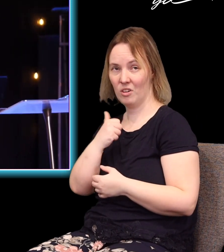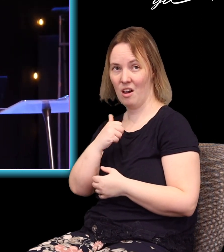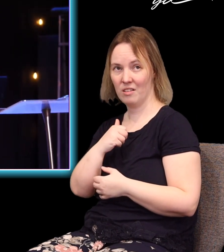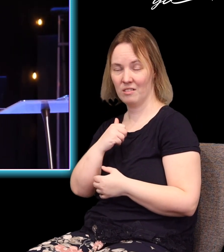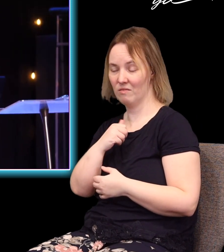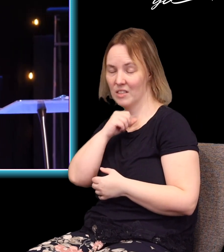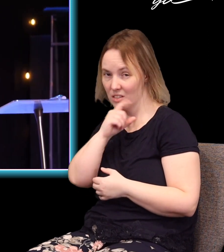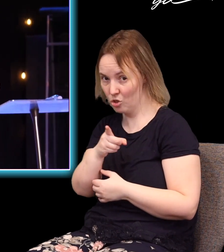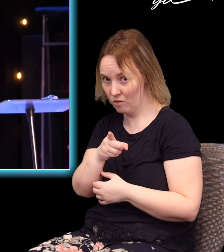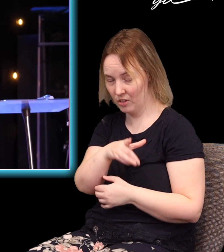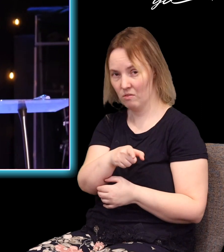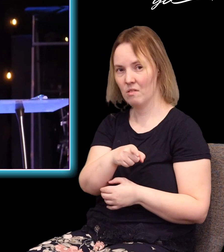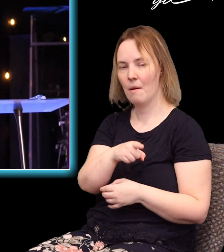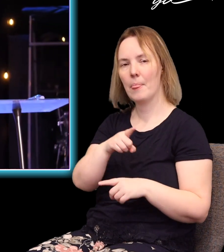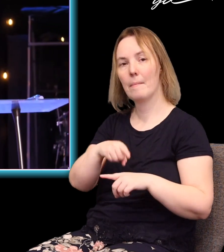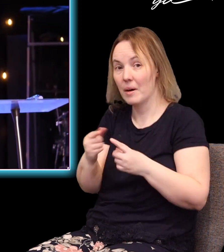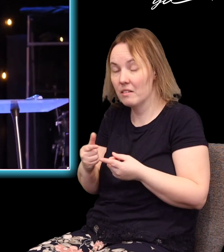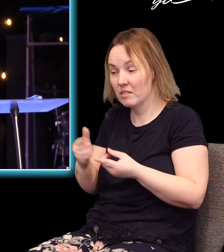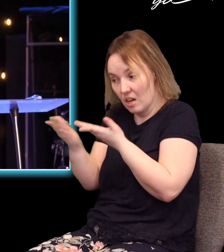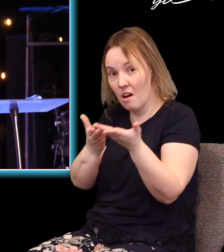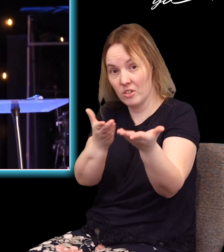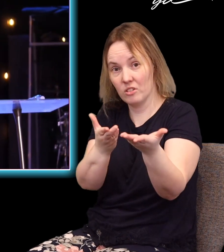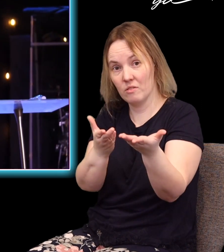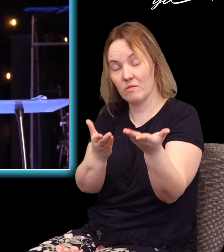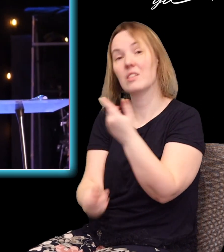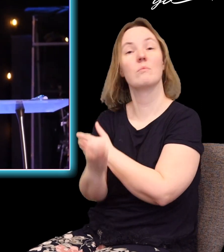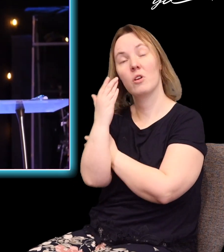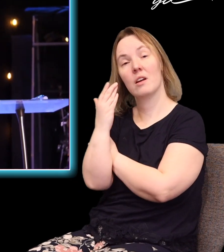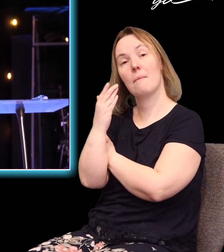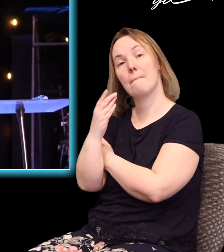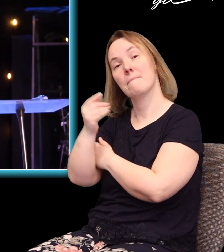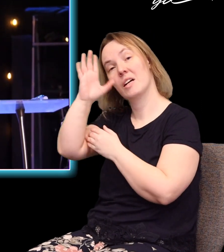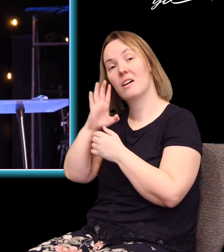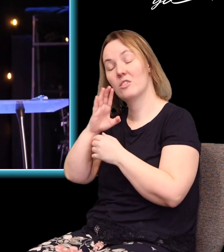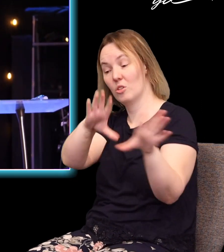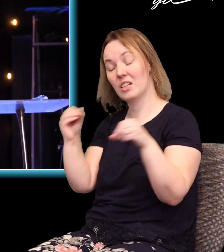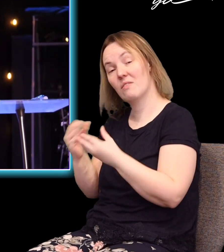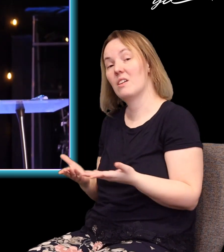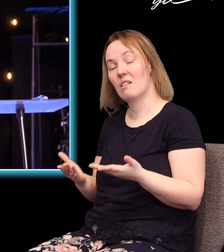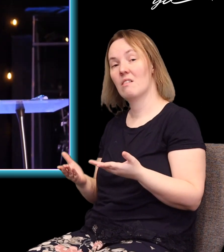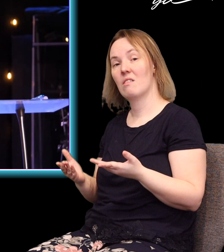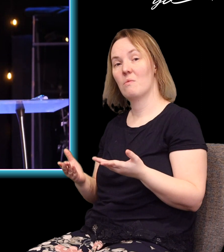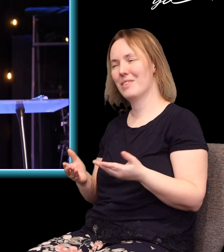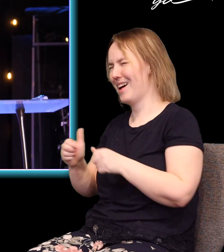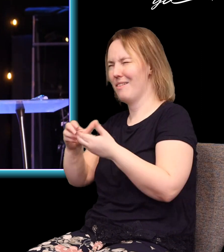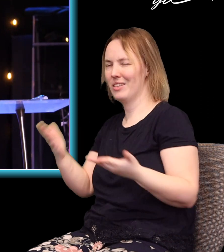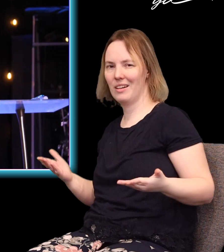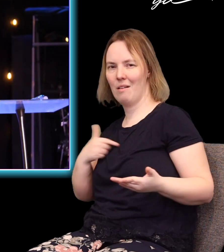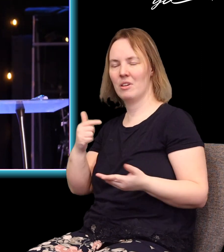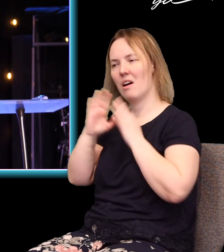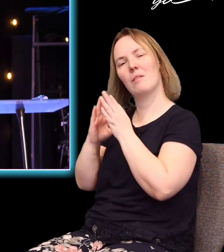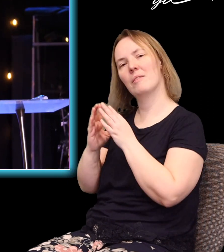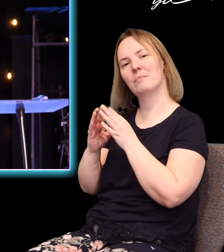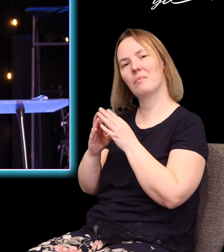if you're not, this isn't true of you, but it's offered to you this morning by God. You can leave here with everything I'm talking about. But if you do